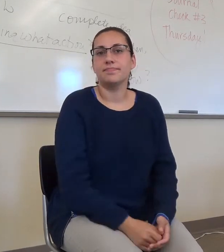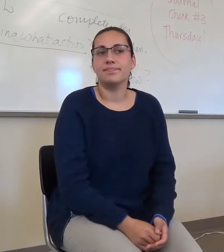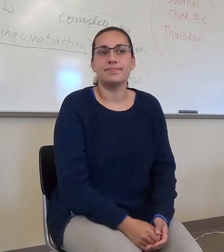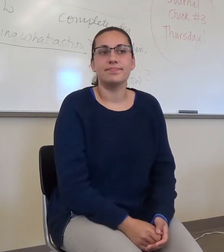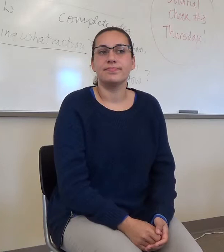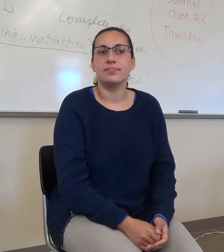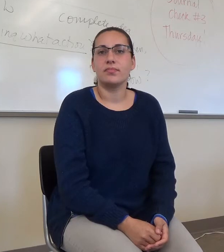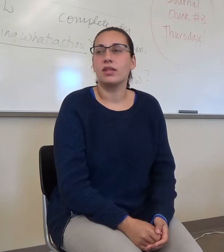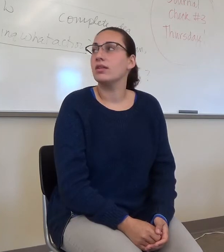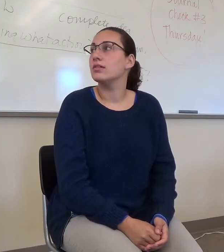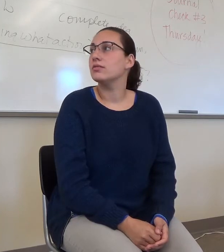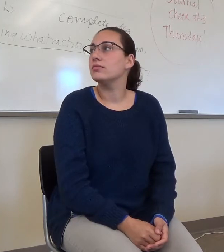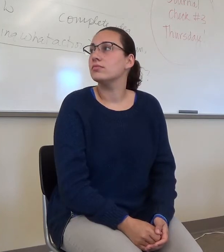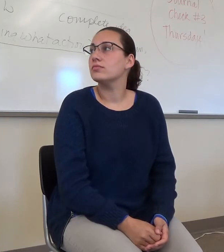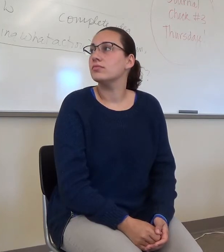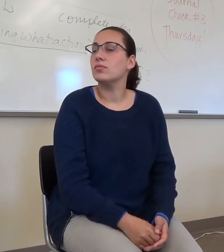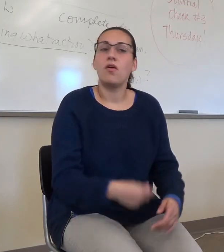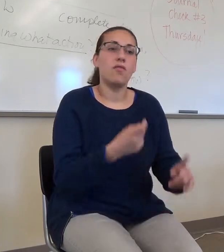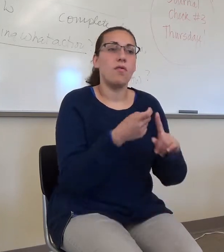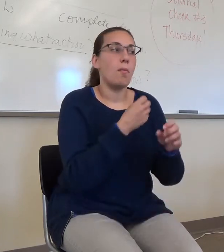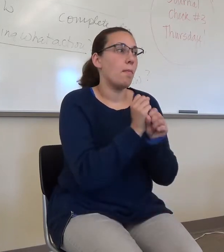from making charms.